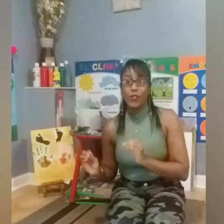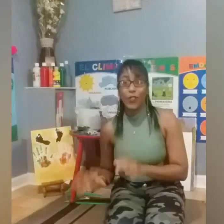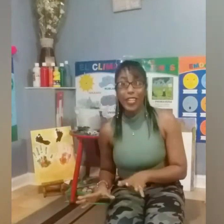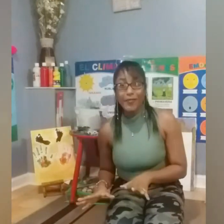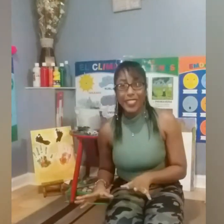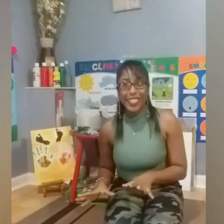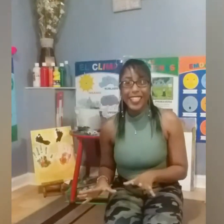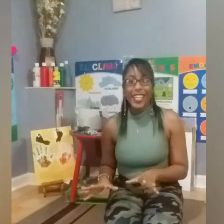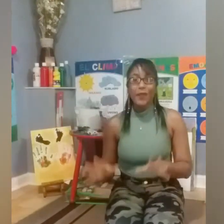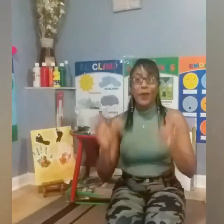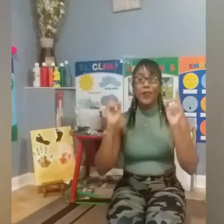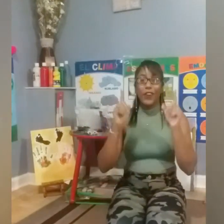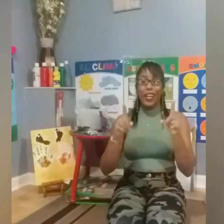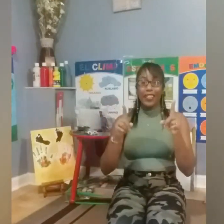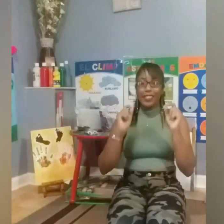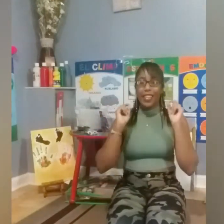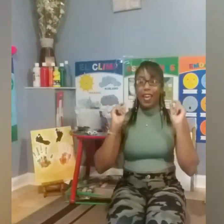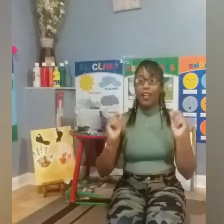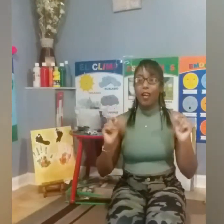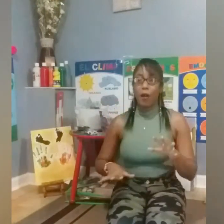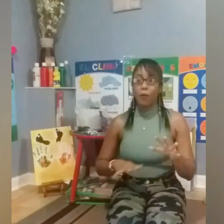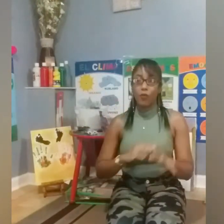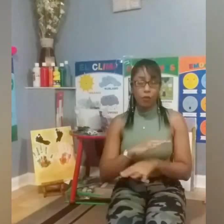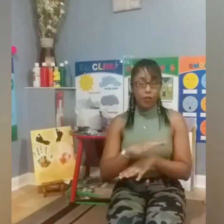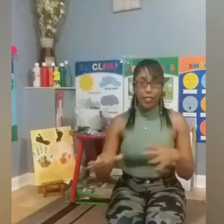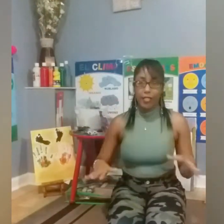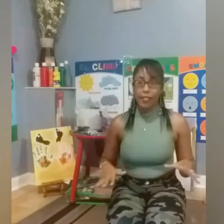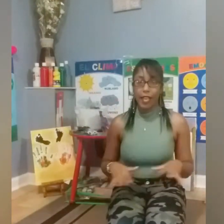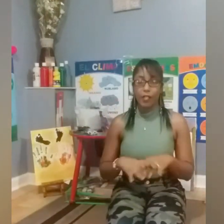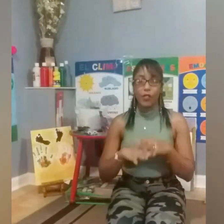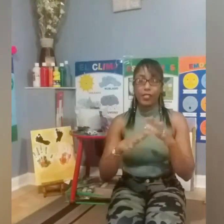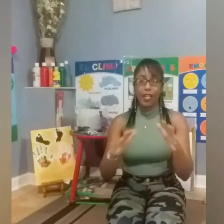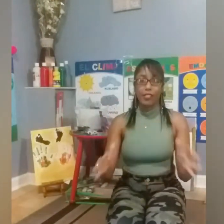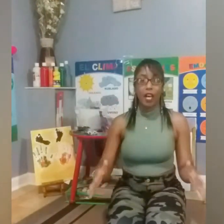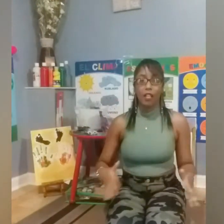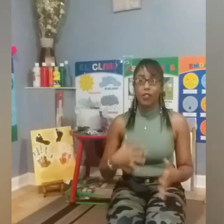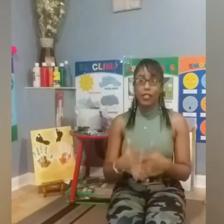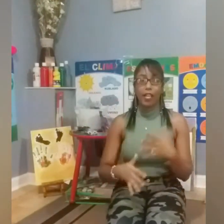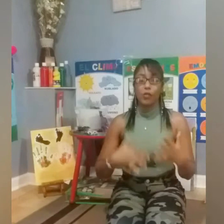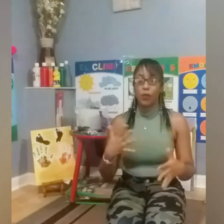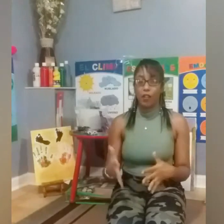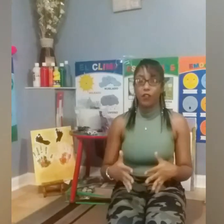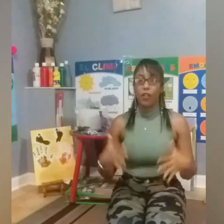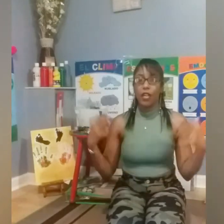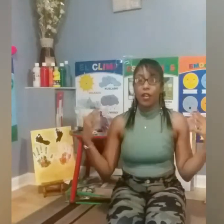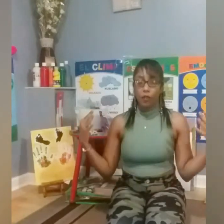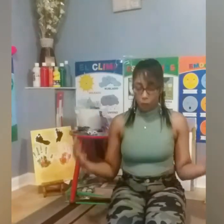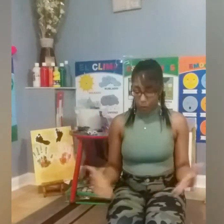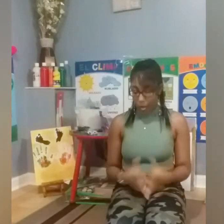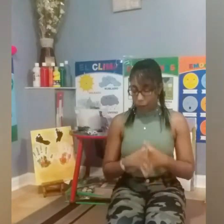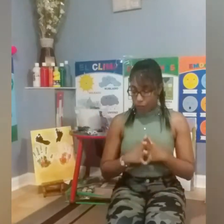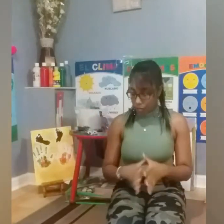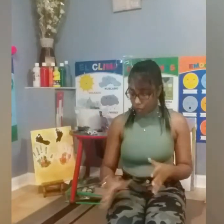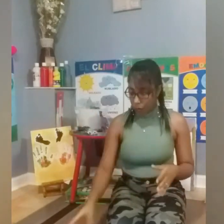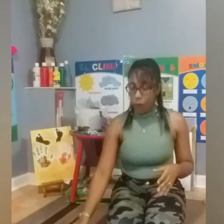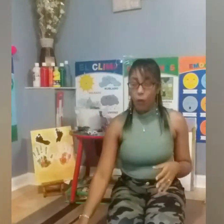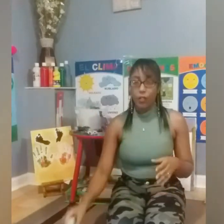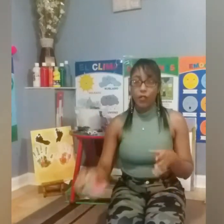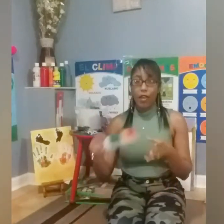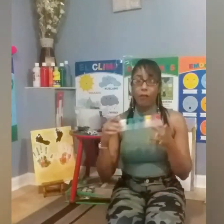join me. But before I get to that, through any lesson, I do discuss color, size, or whatever throughout. So we do have